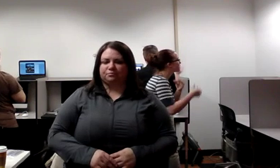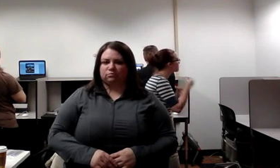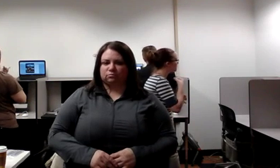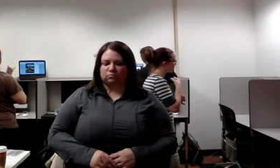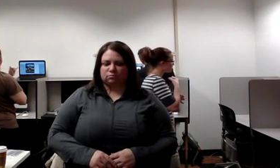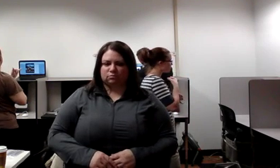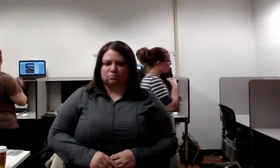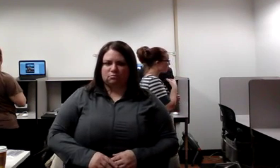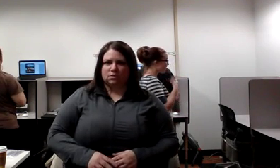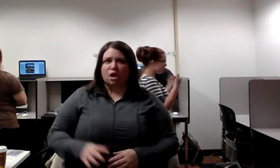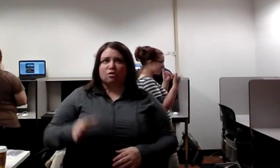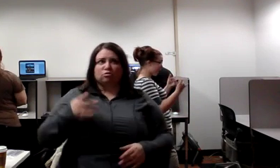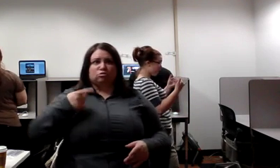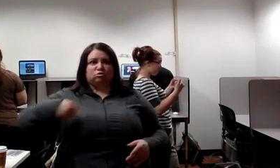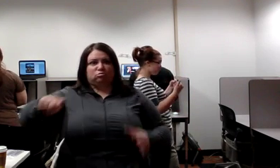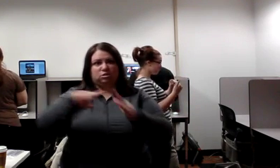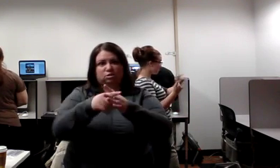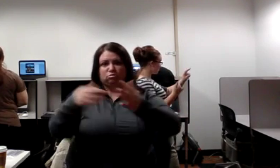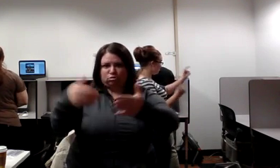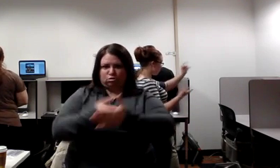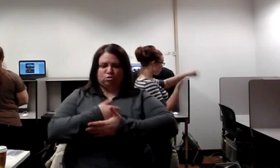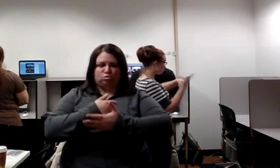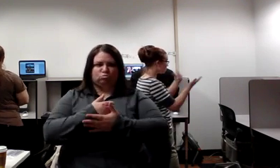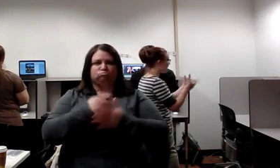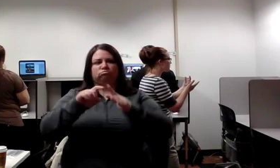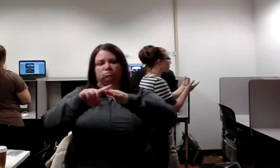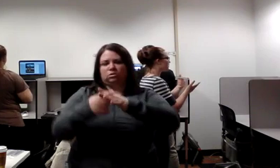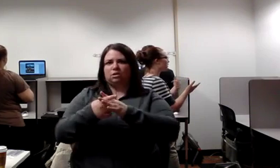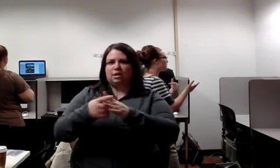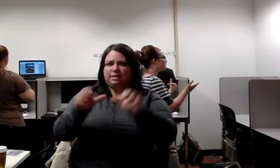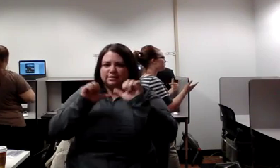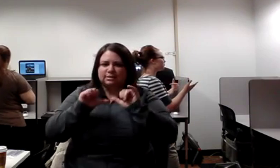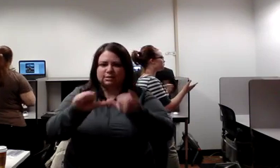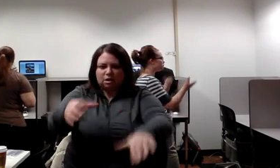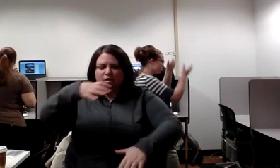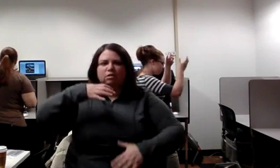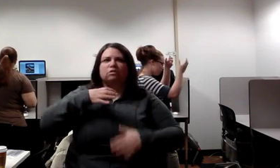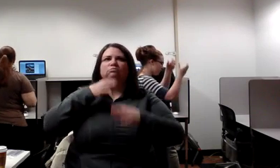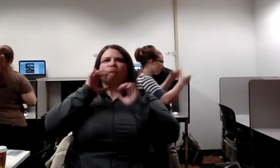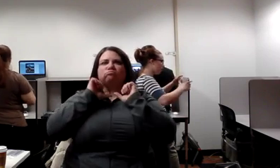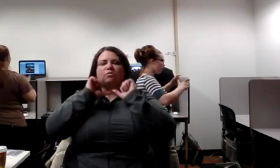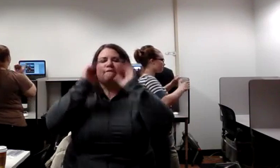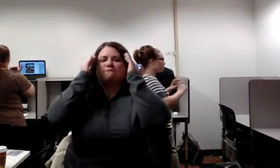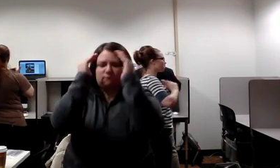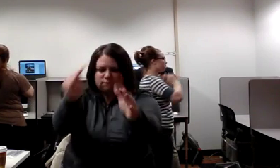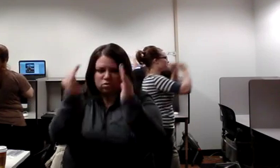I wish that for you. Stay hungry, stay foolish. Thank you all very much.